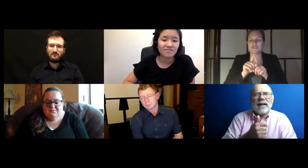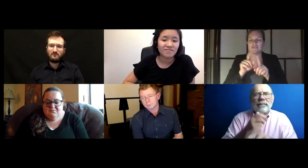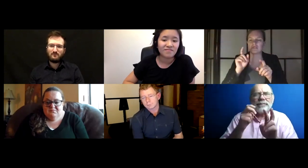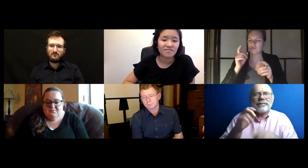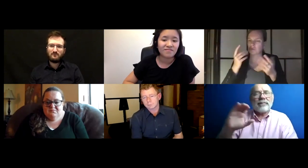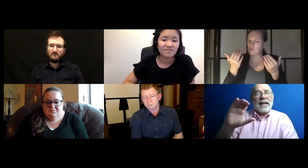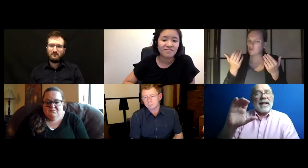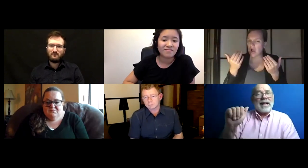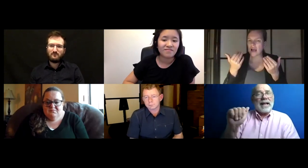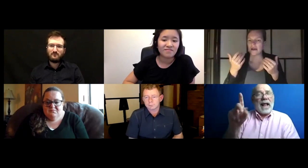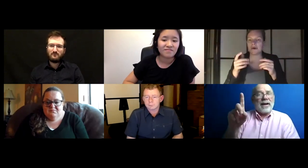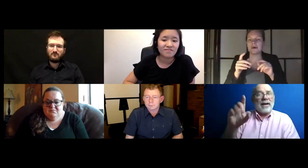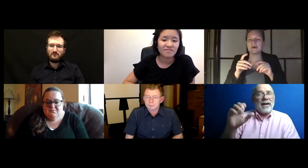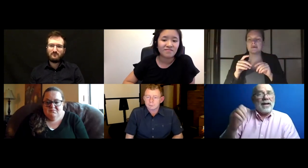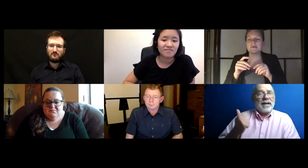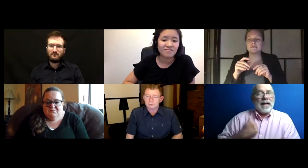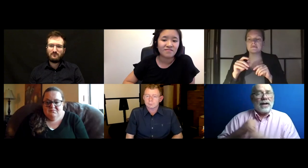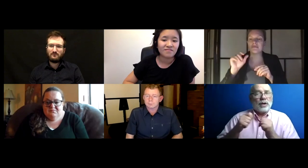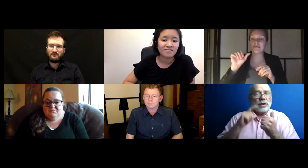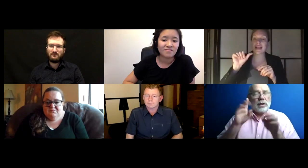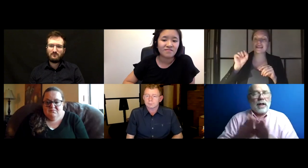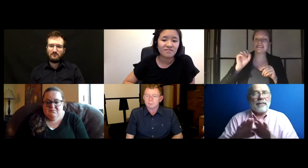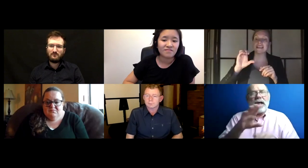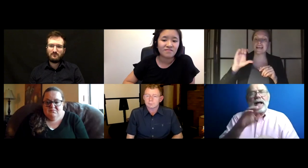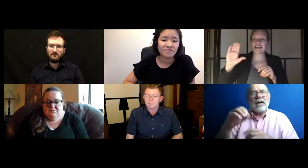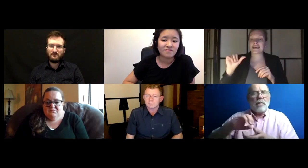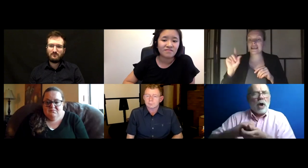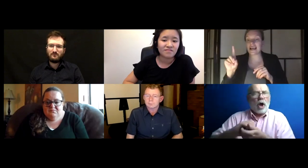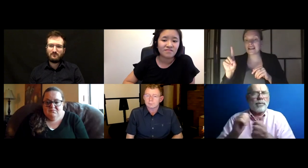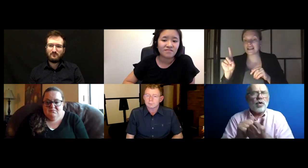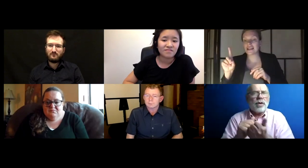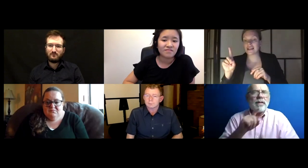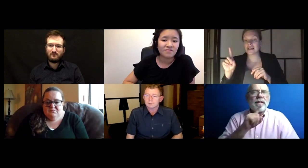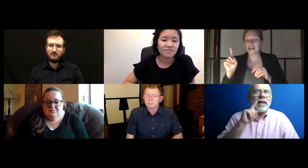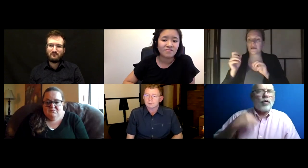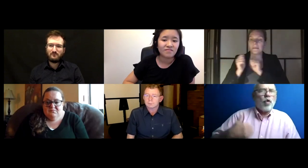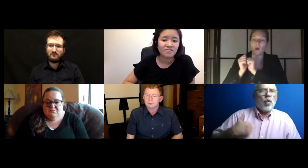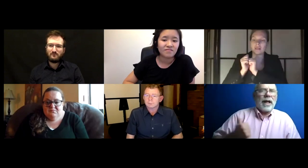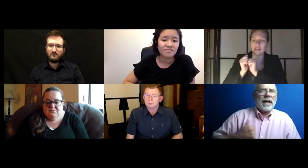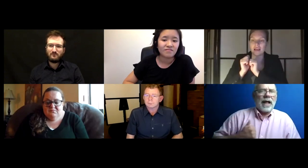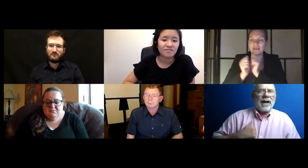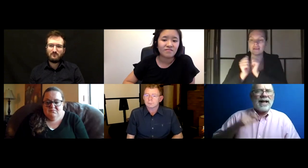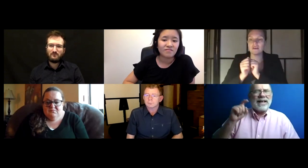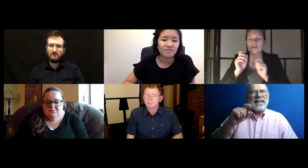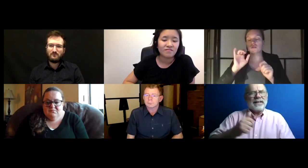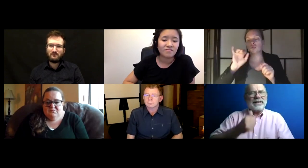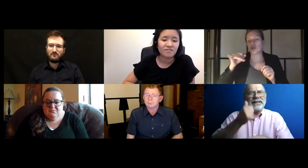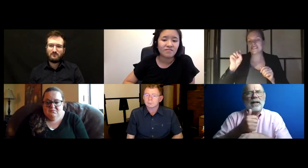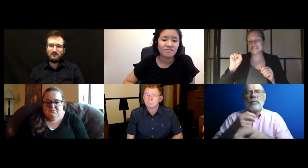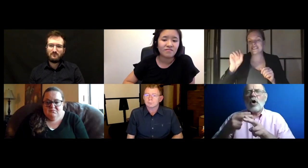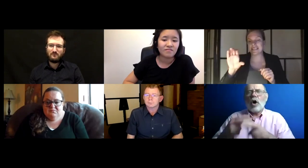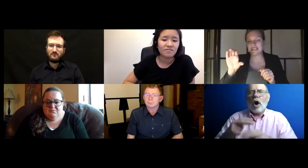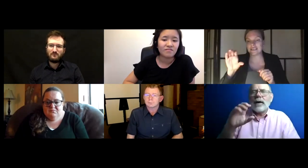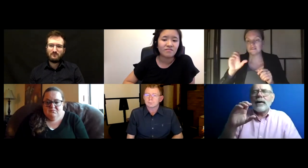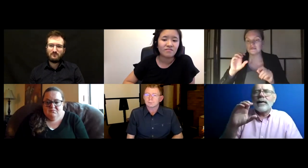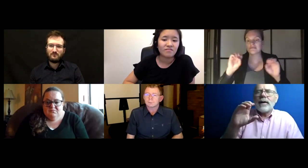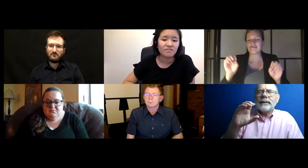within that political party. The Canadian Association of the Deaf, and in partnership with Deaf Youth Canada, need